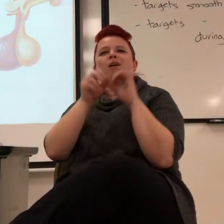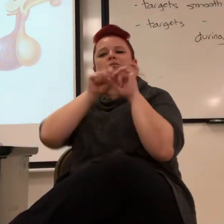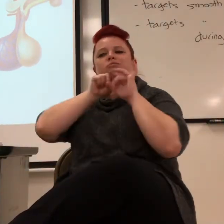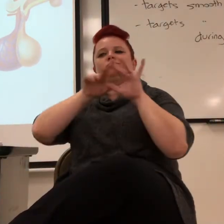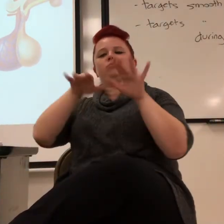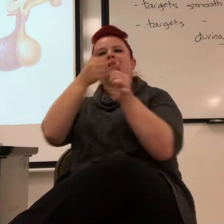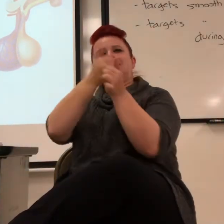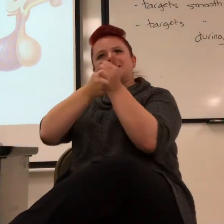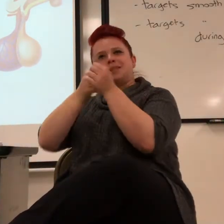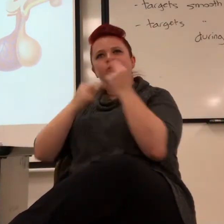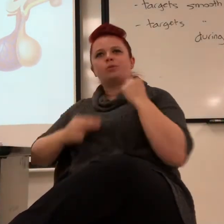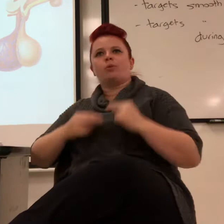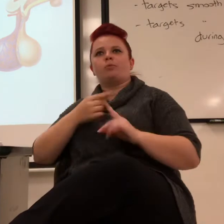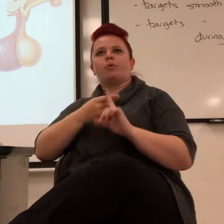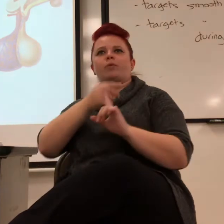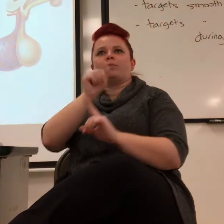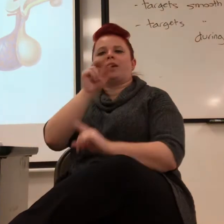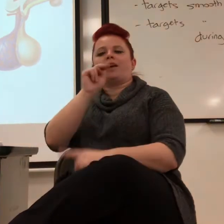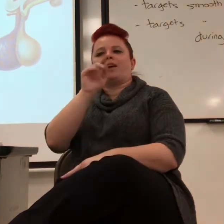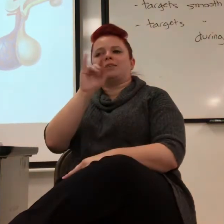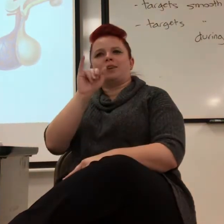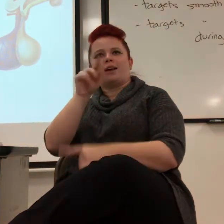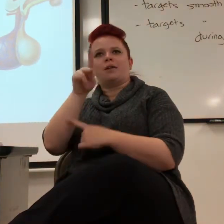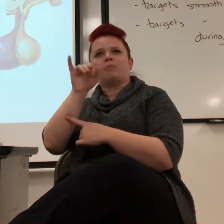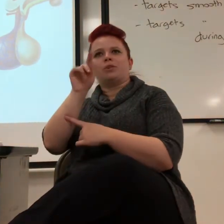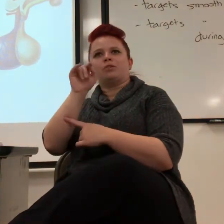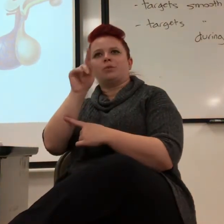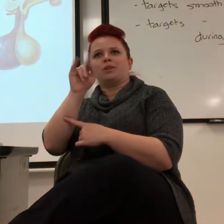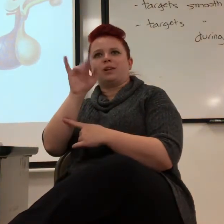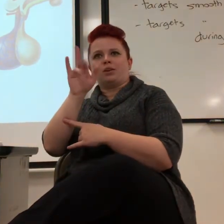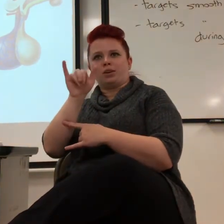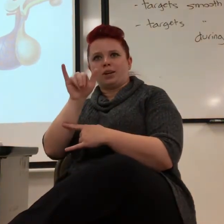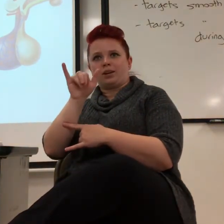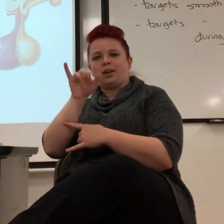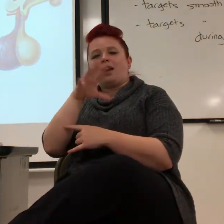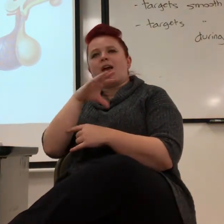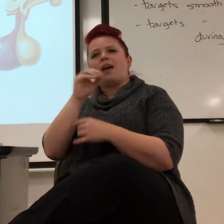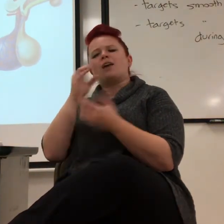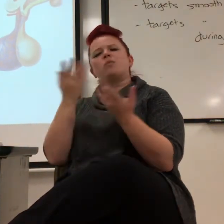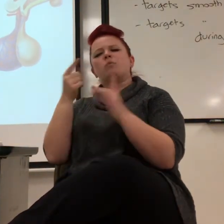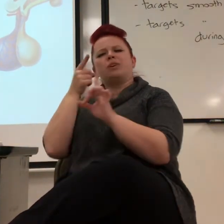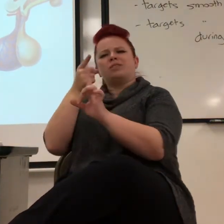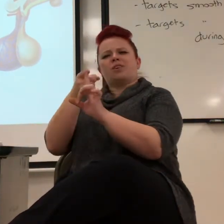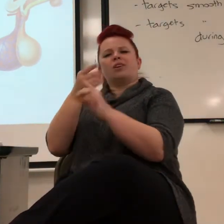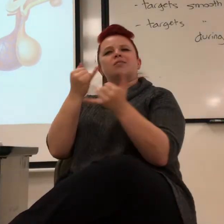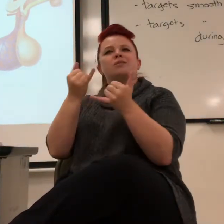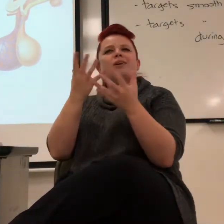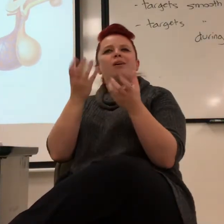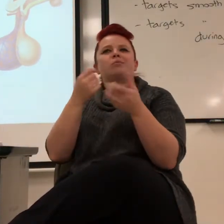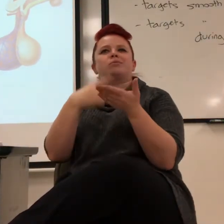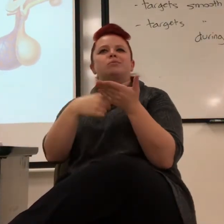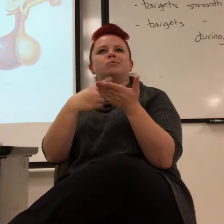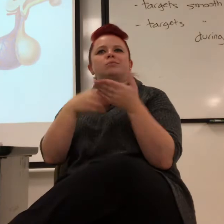pituitary. Okay, and what it targeted, and then now I kind of want to talk about